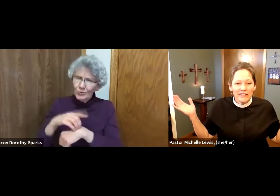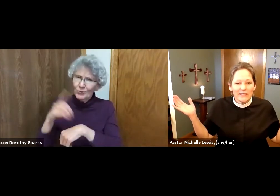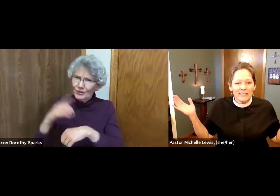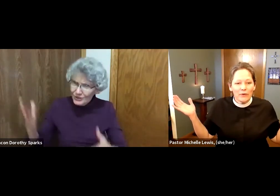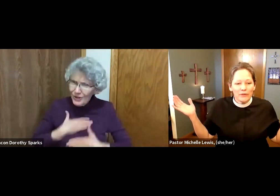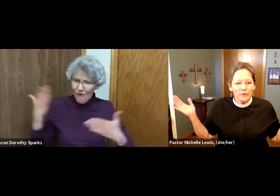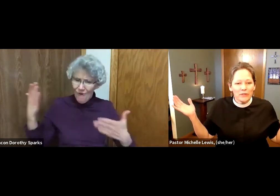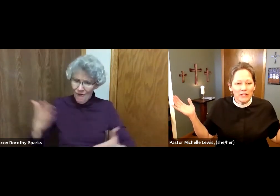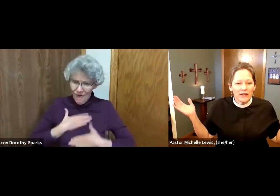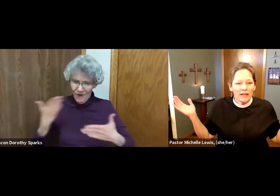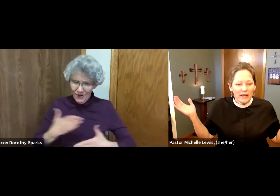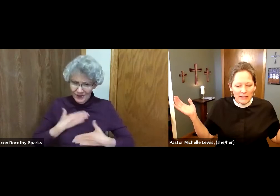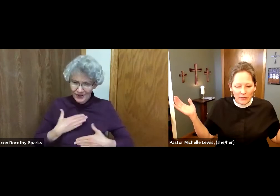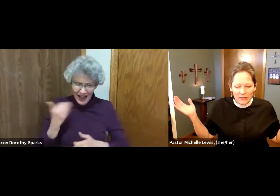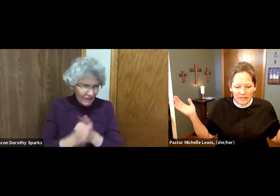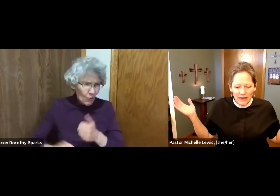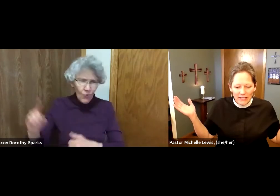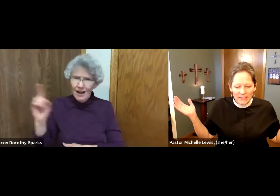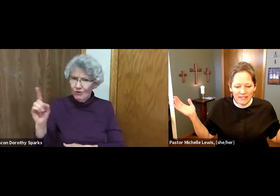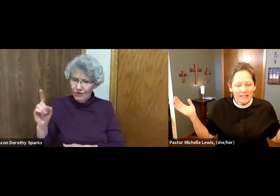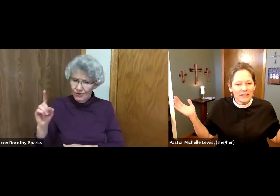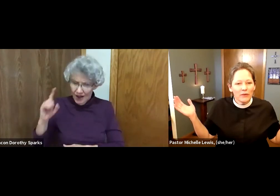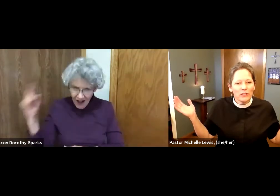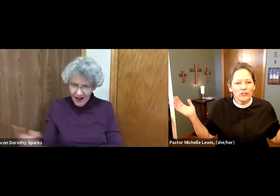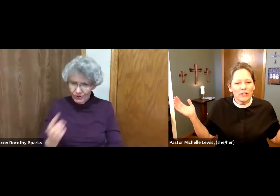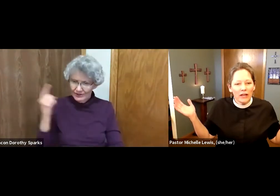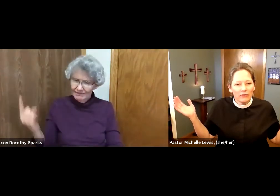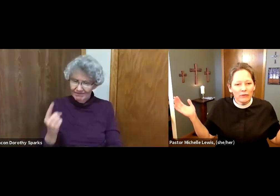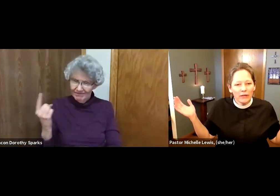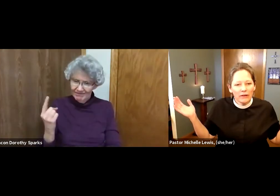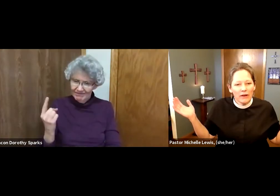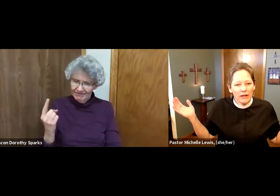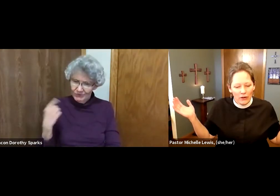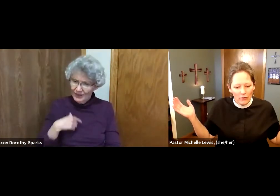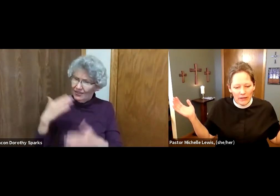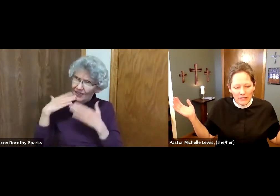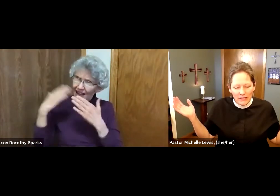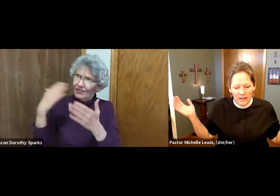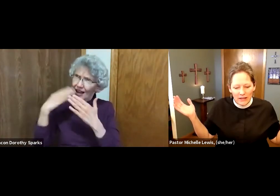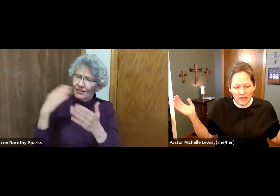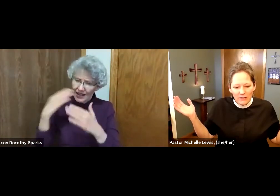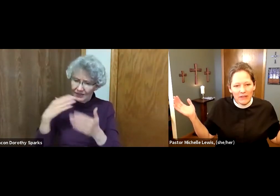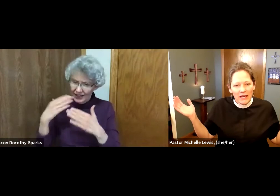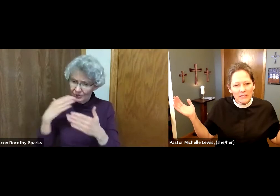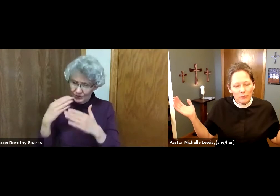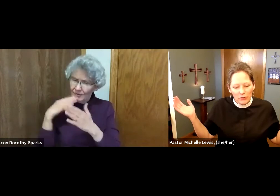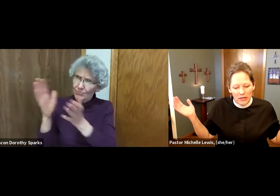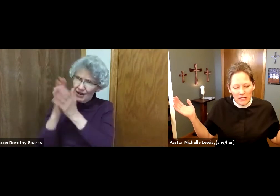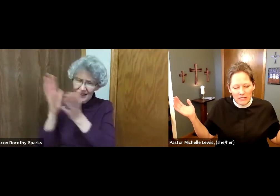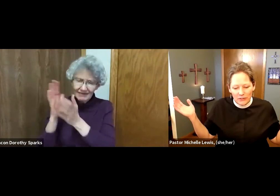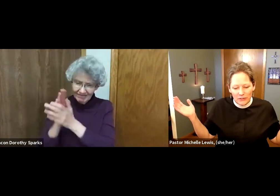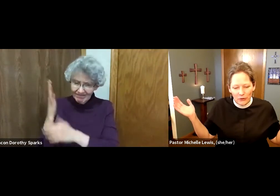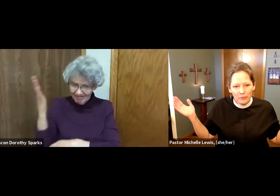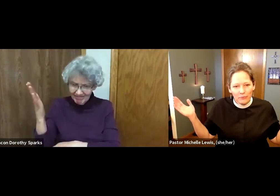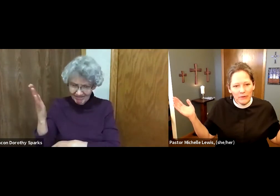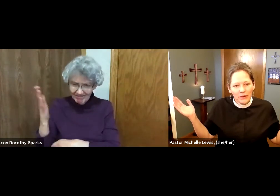It is our duty and our delight that we should everywhere and always give thanks and praise